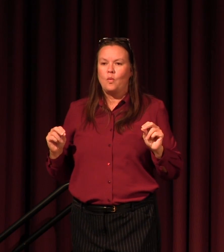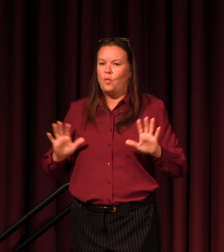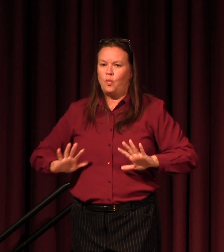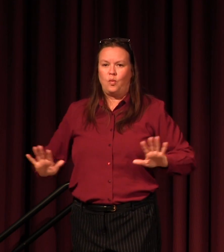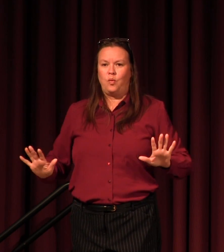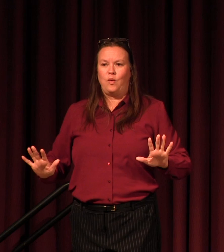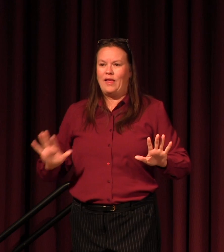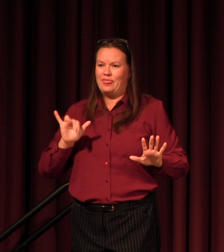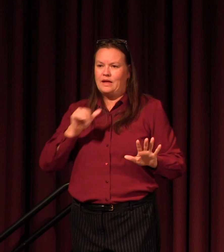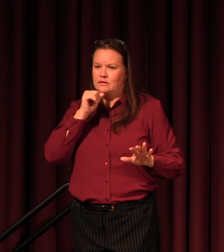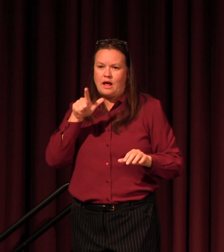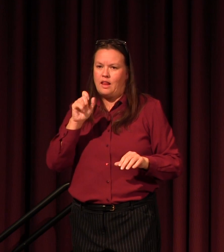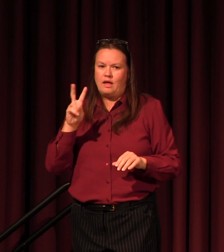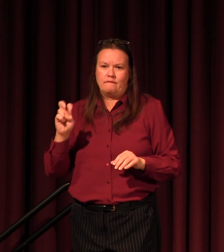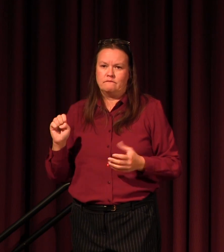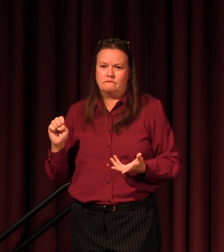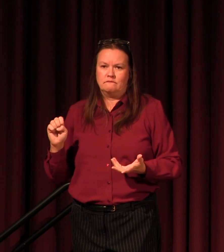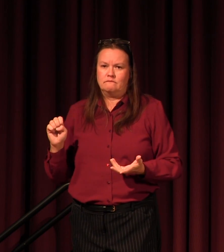That's not even love.